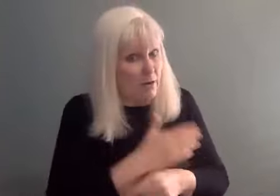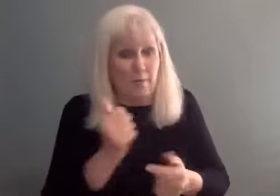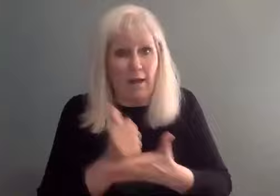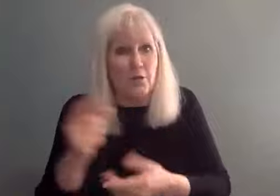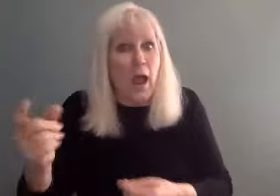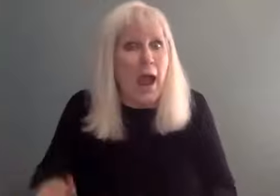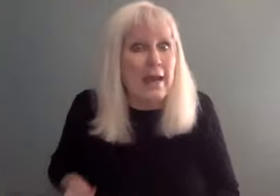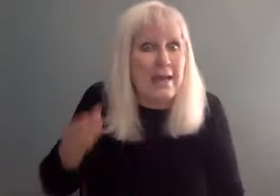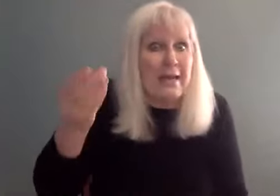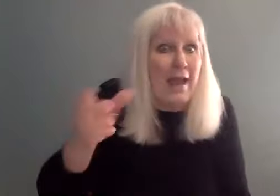books stacked.